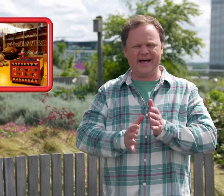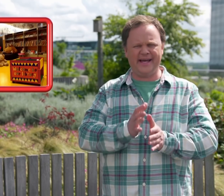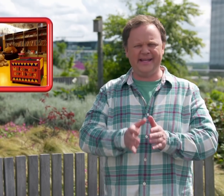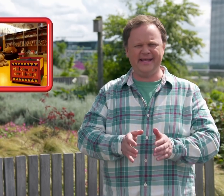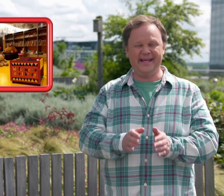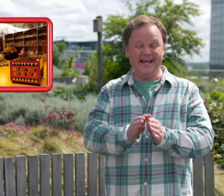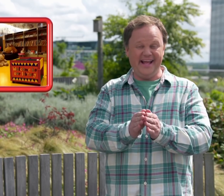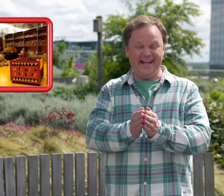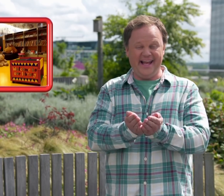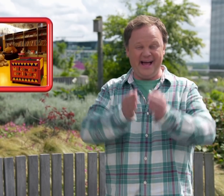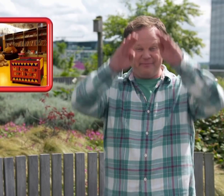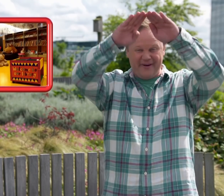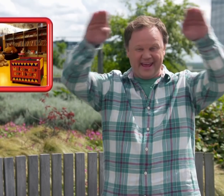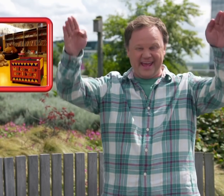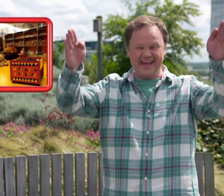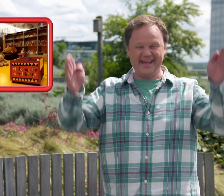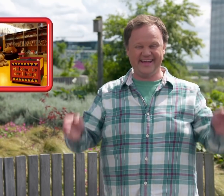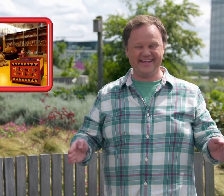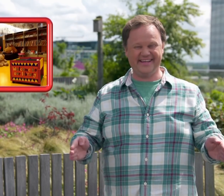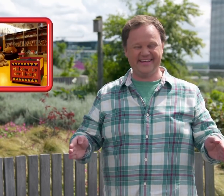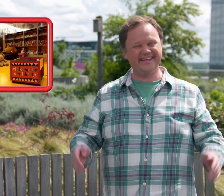sign. Library.